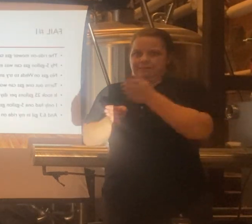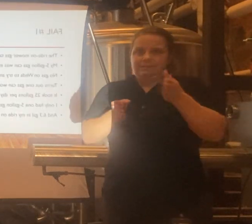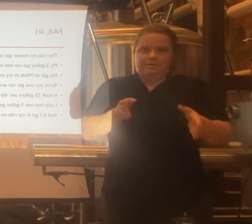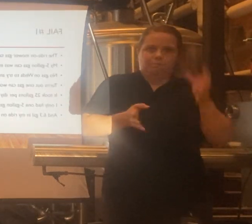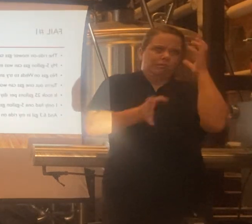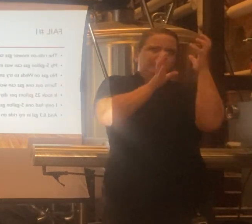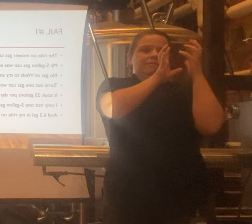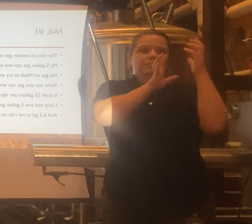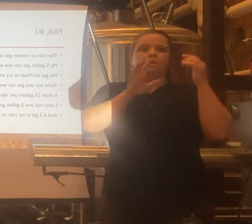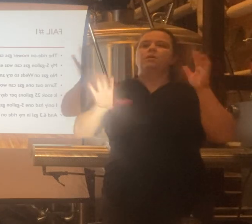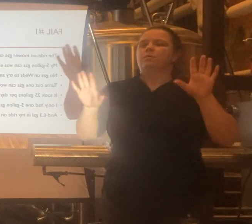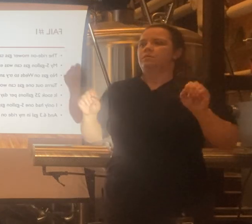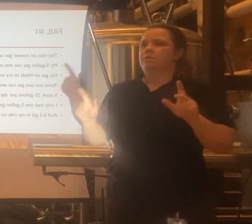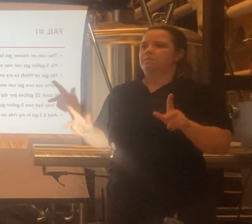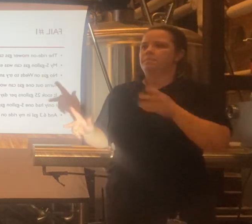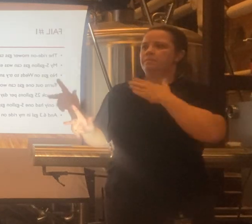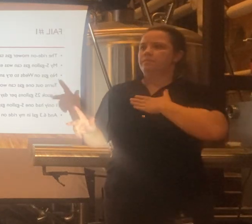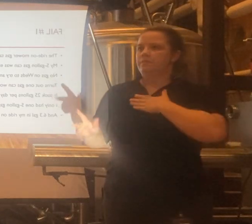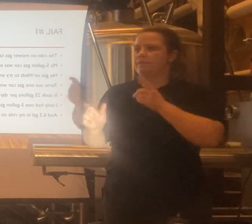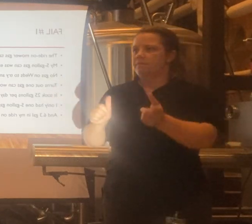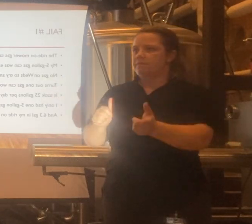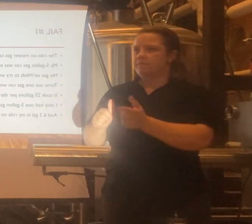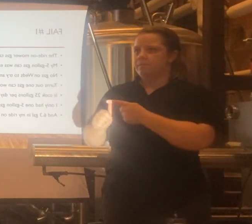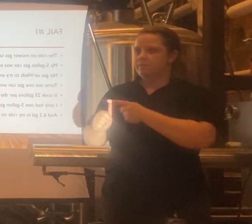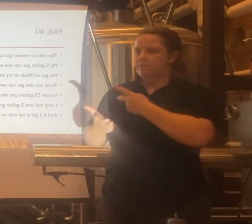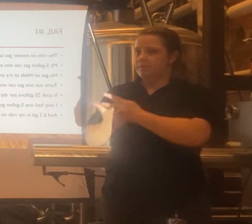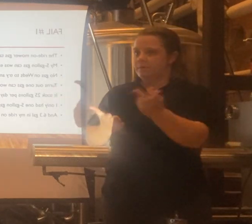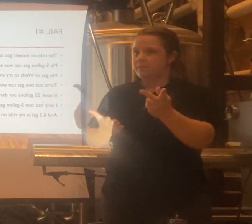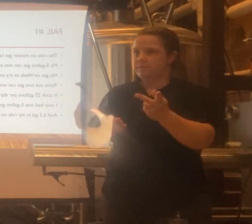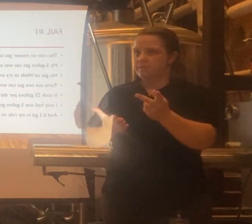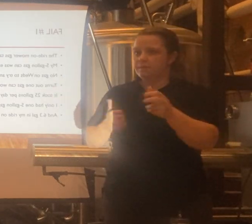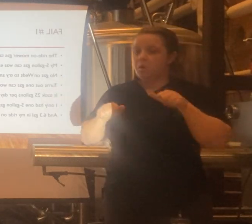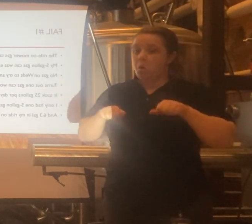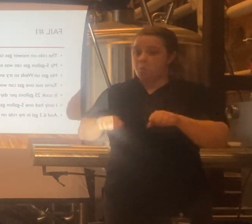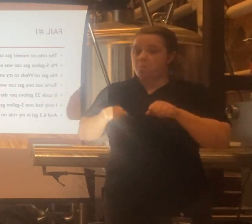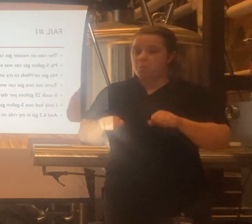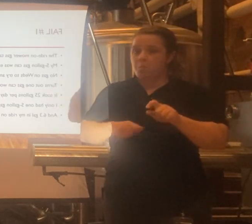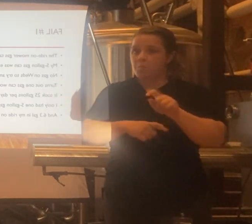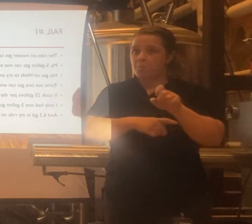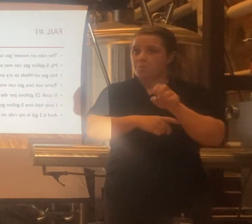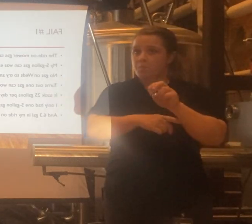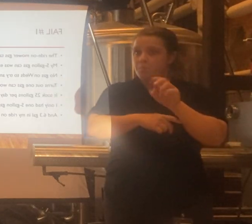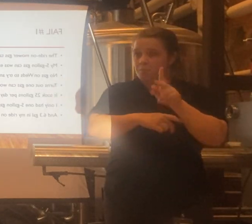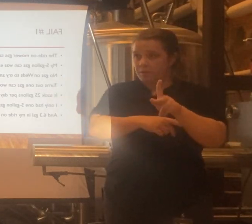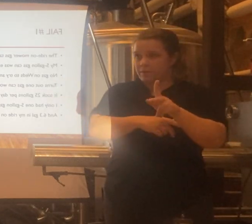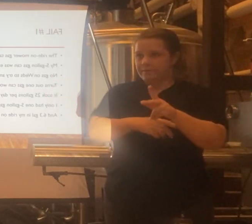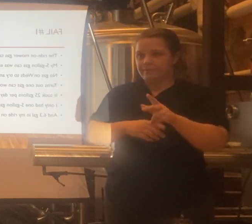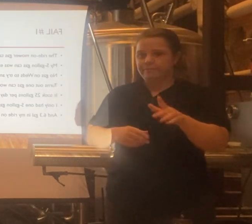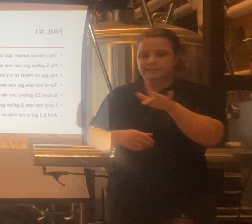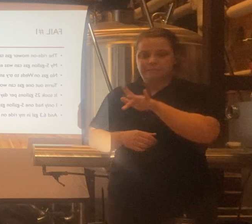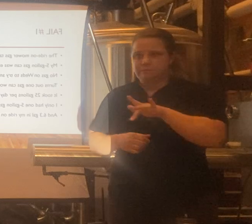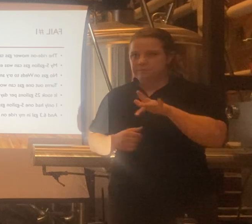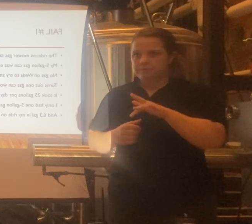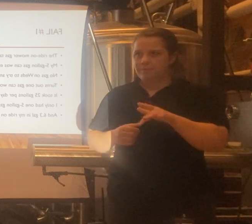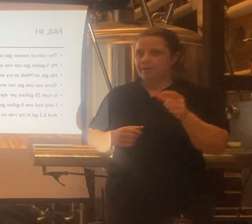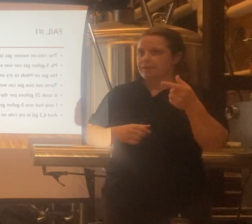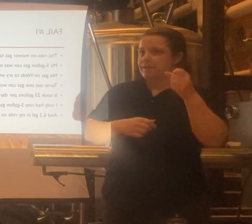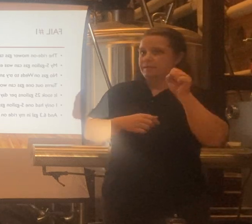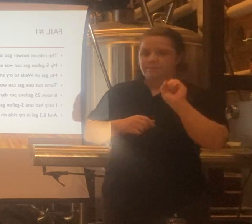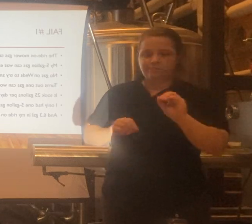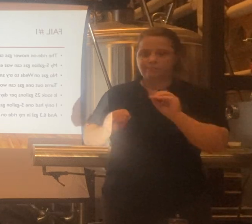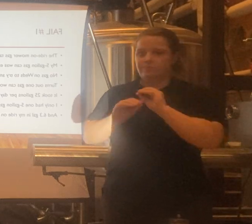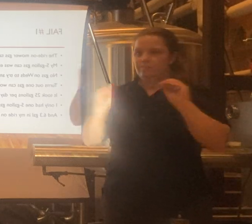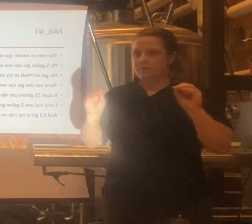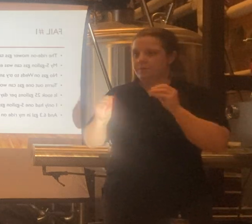first fail, the ride-on mower tank, almost empty. No gasoline to pump out of it to put into my generator. My 5-gallon tank